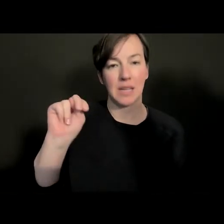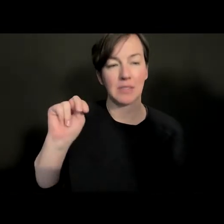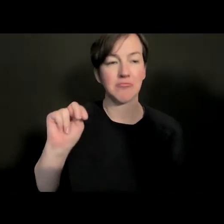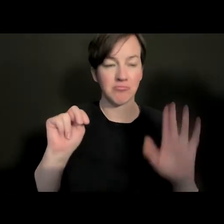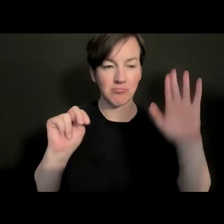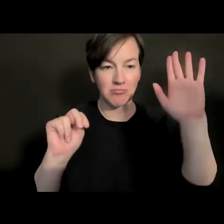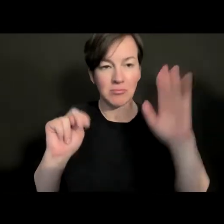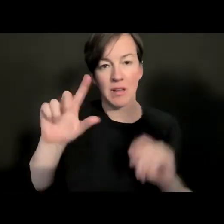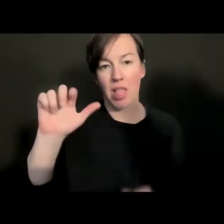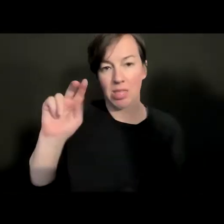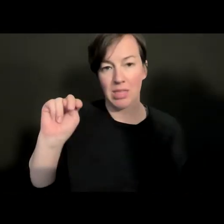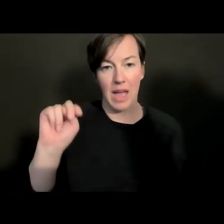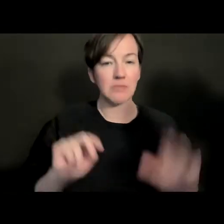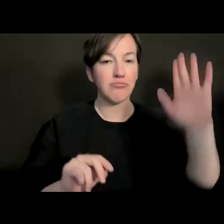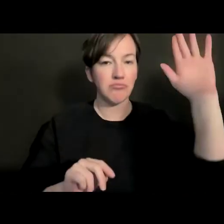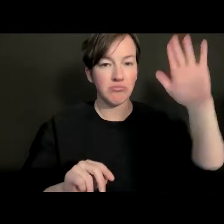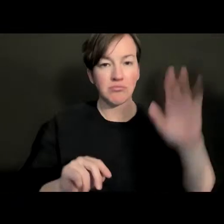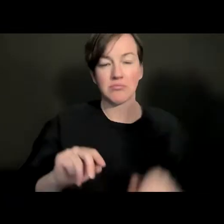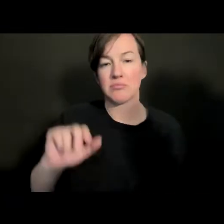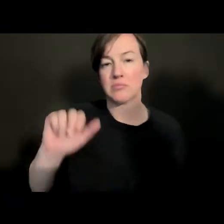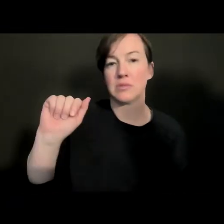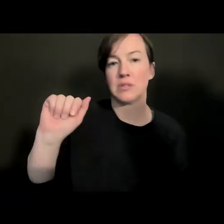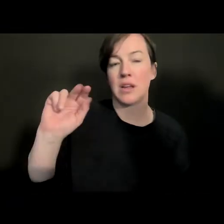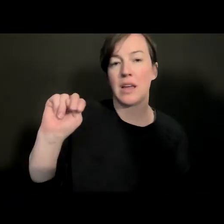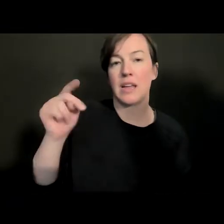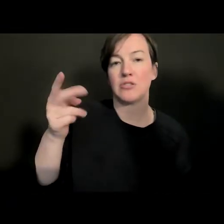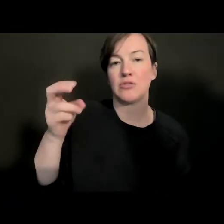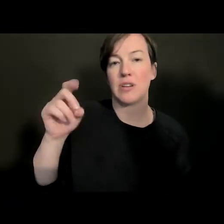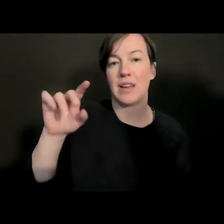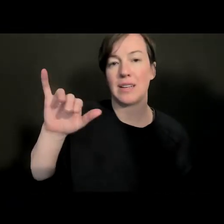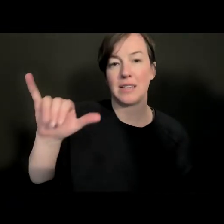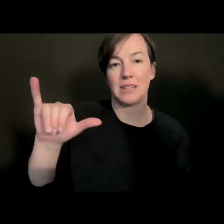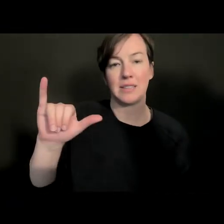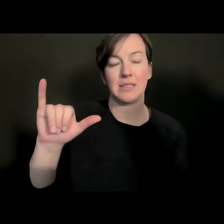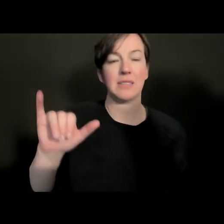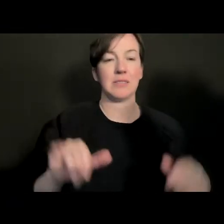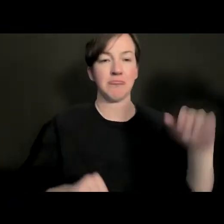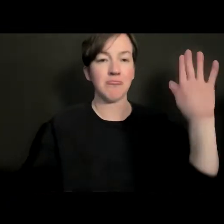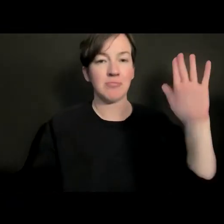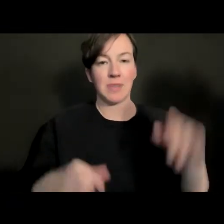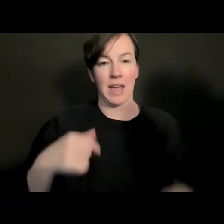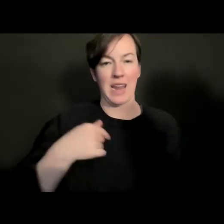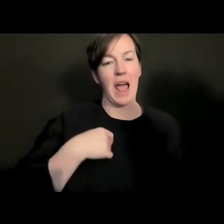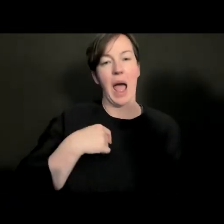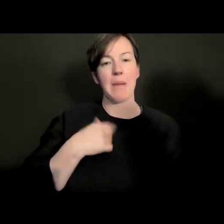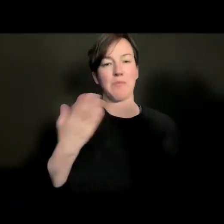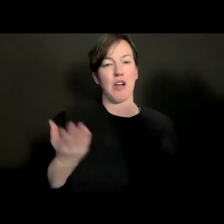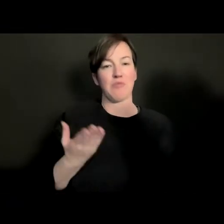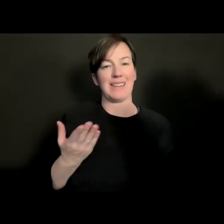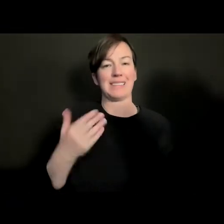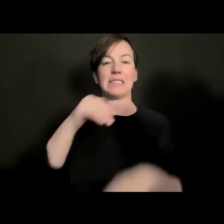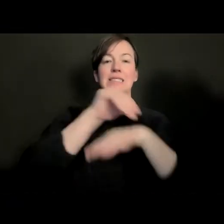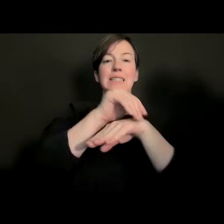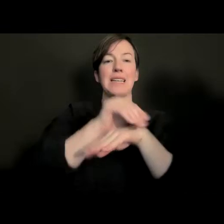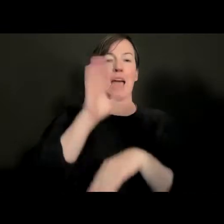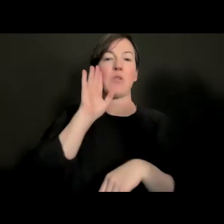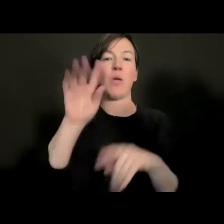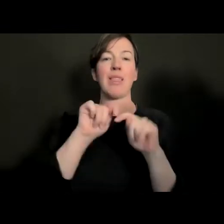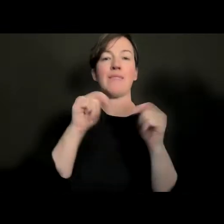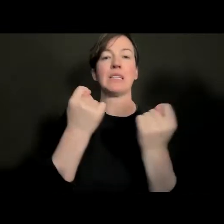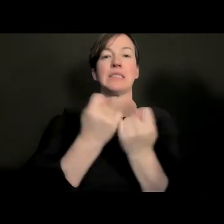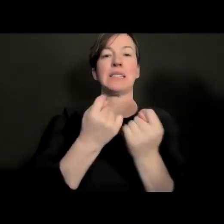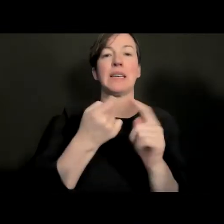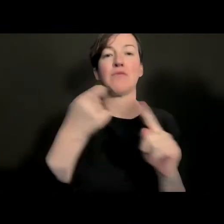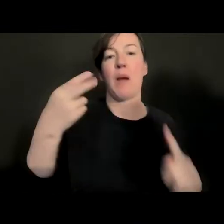Land, Present. Trustee Andrade Zuniga, Presente. and I am present. Tonight, we will have a team from